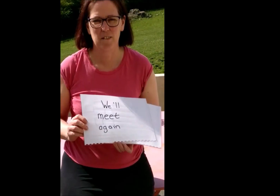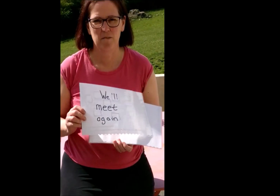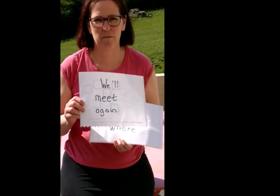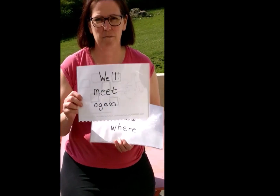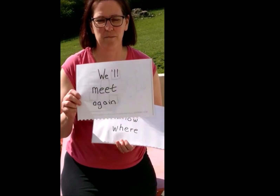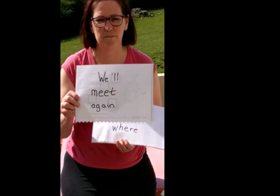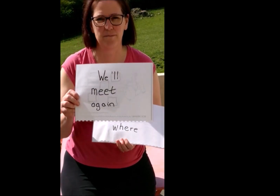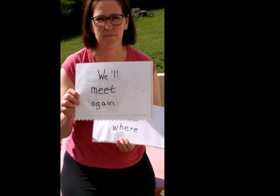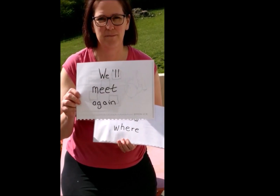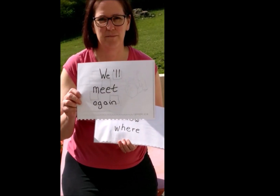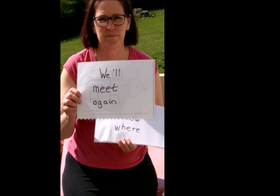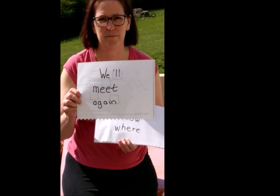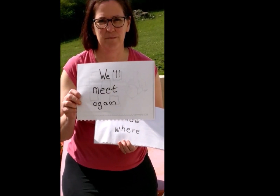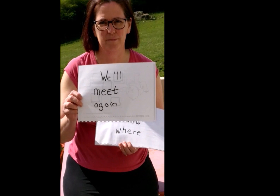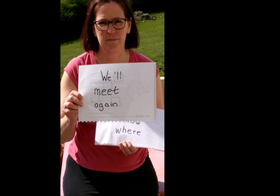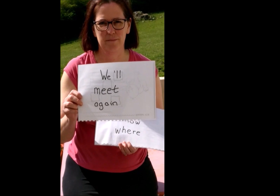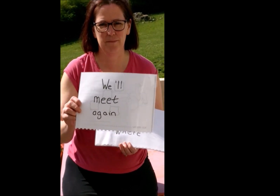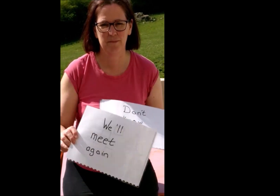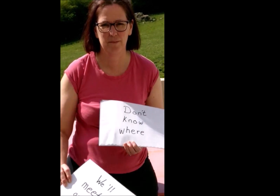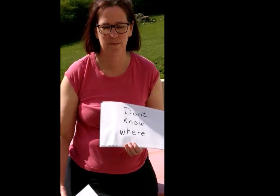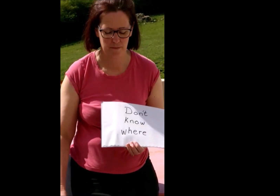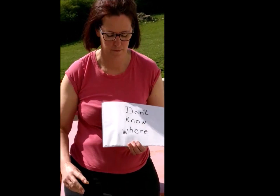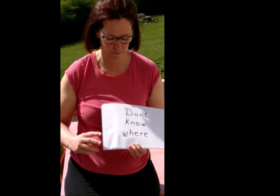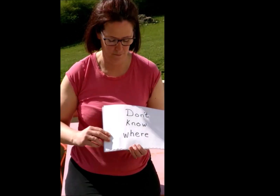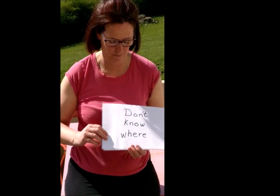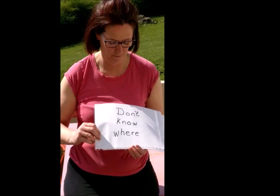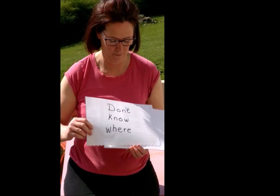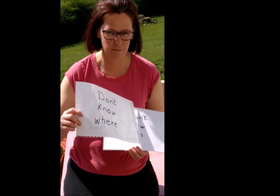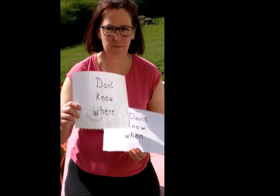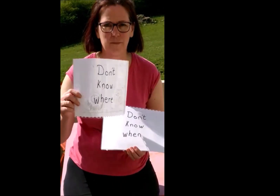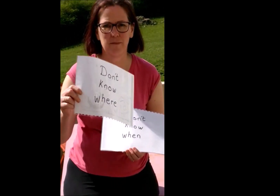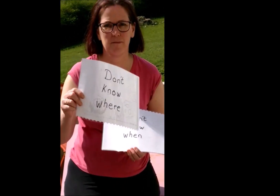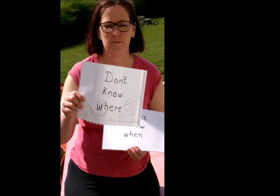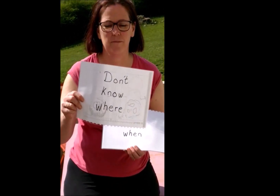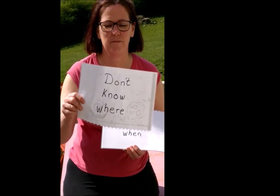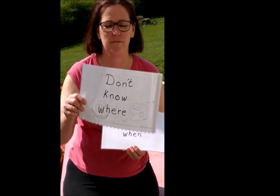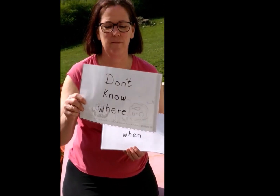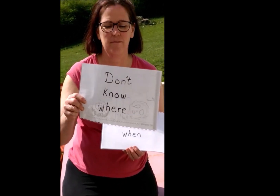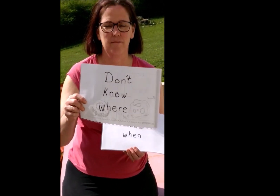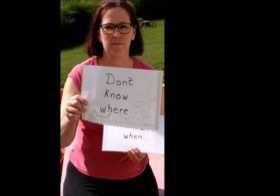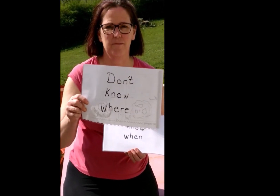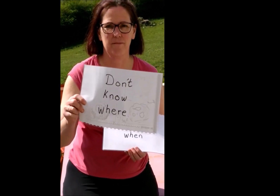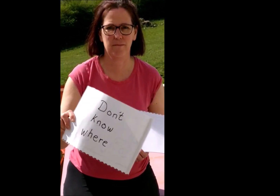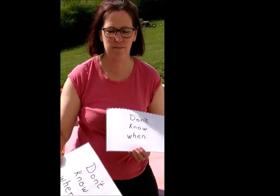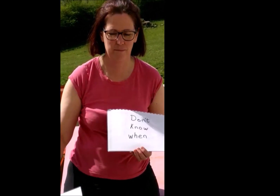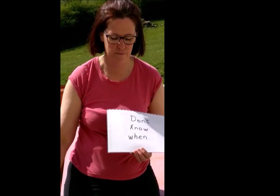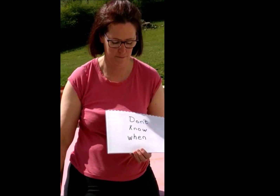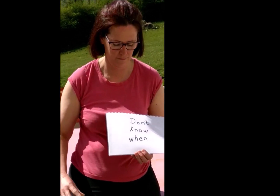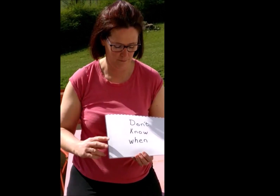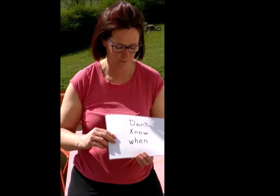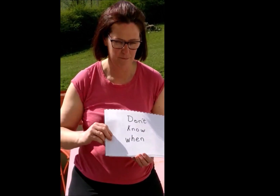We'll meet again. Don't know where, don't know